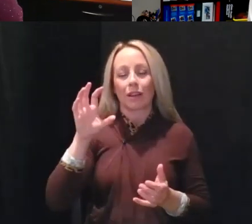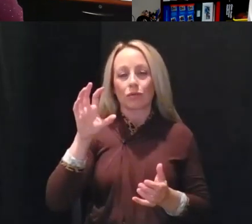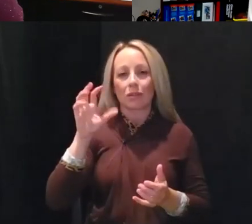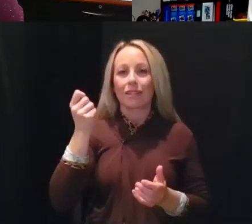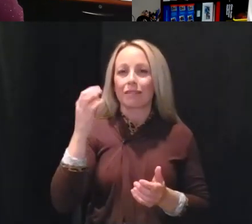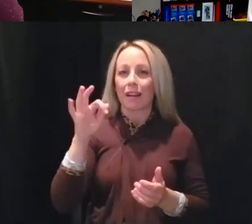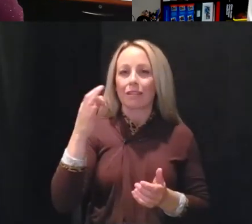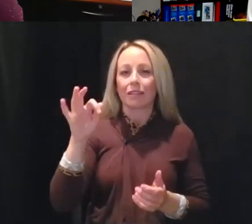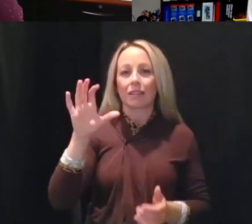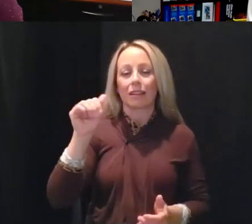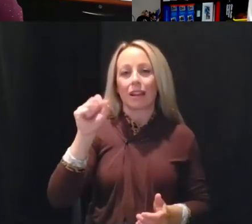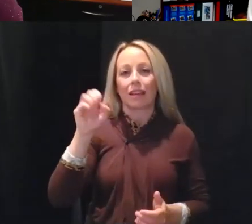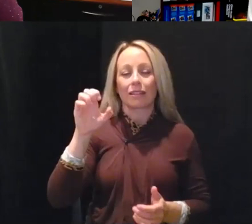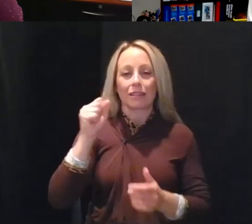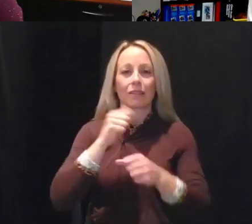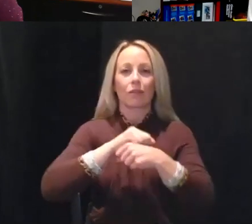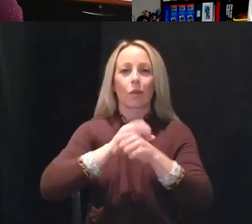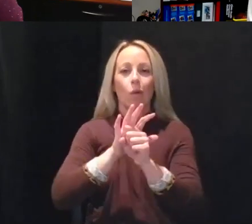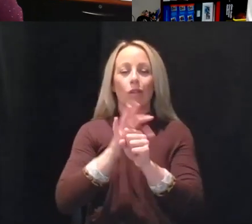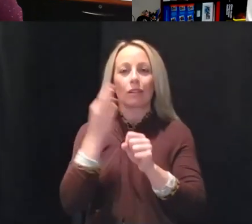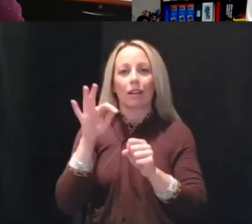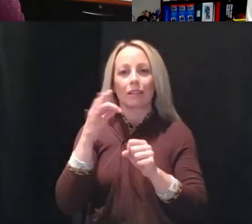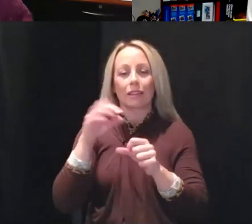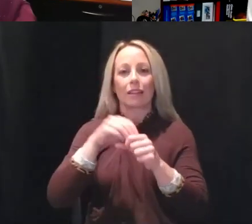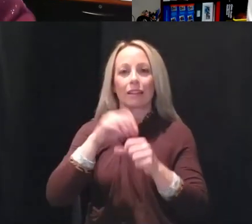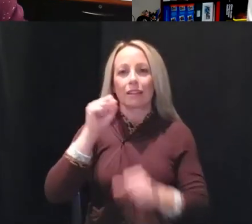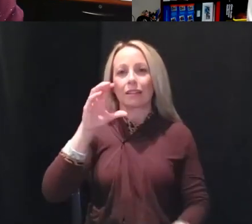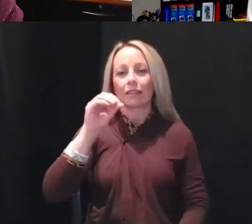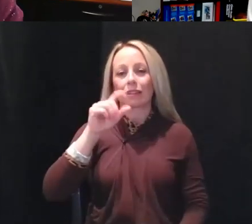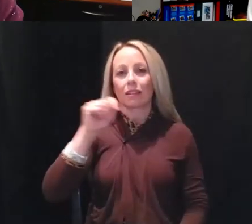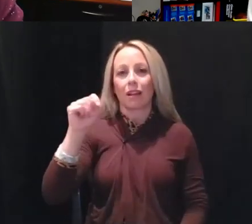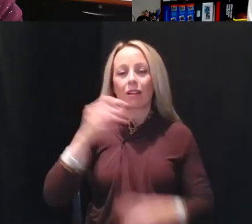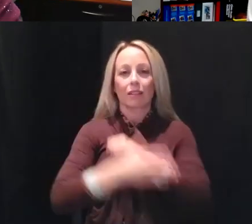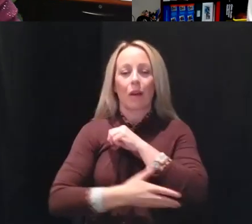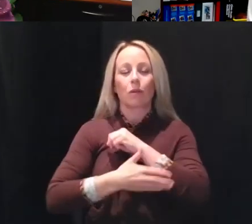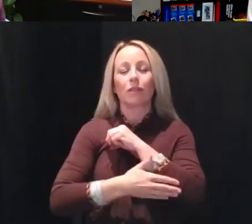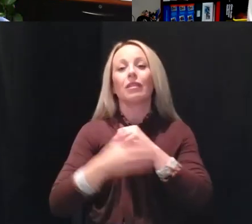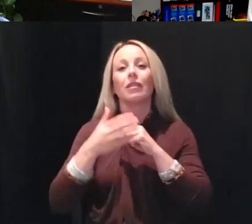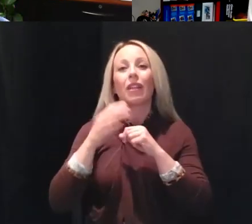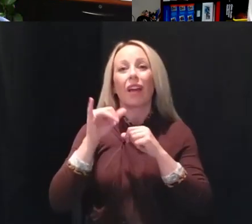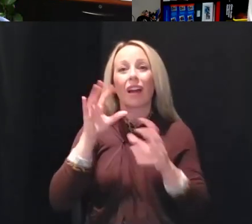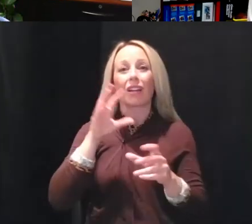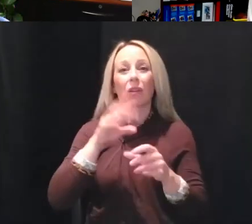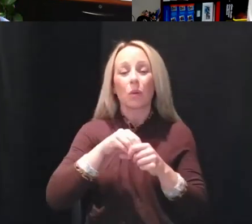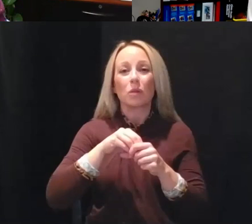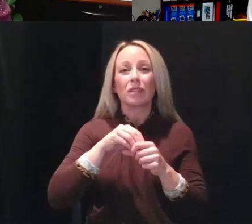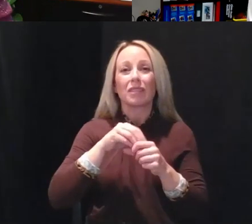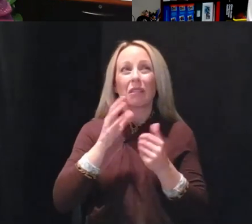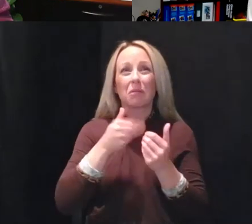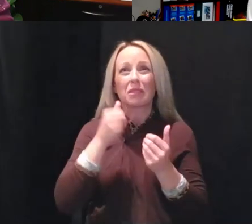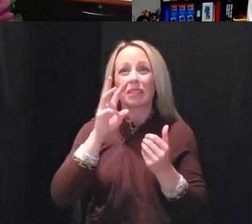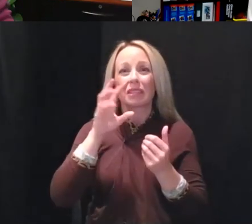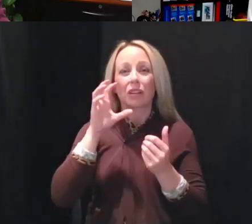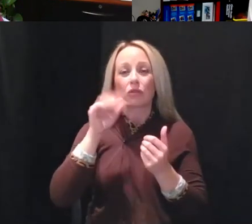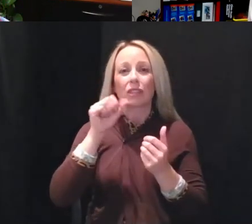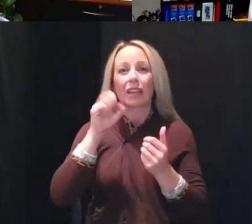4,619 cases of COVID-19 in Scutt County. This includes nearly 600 cases since last Tuesday's press